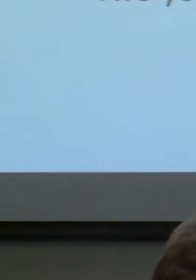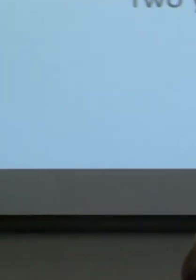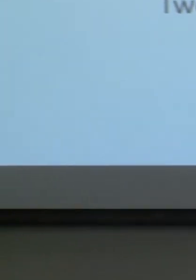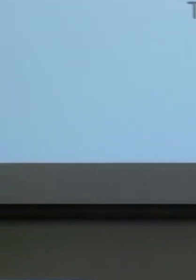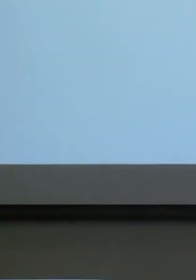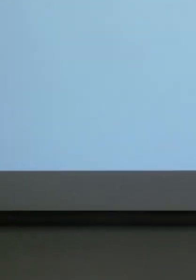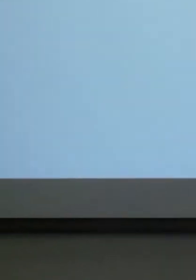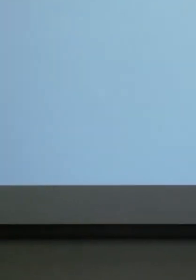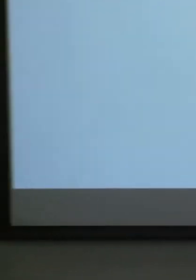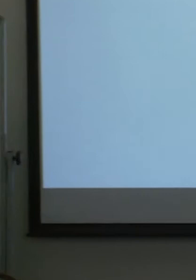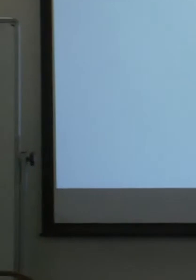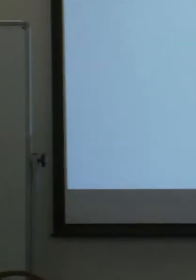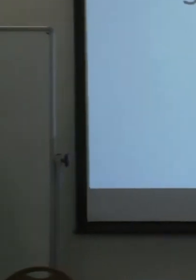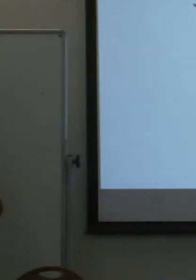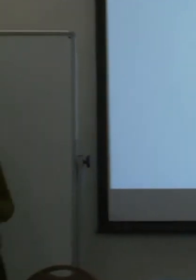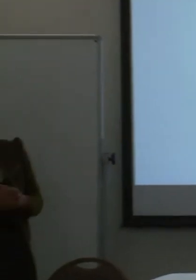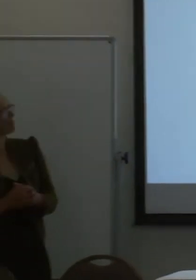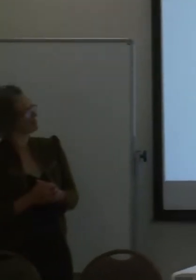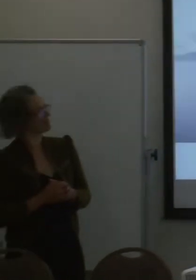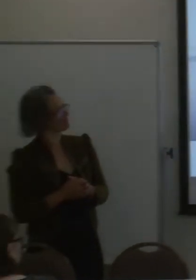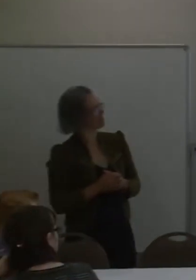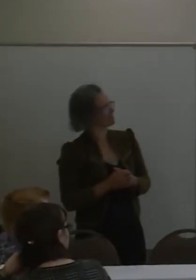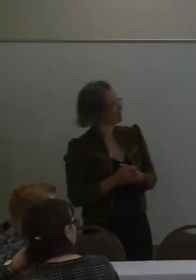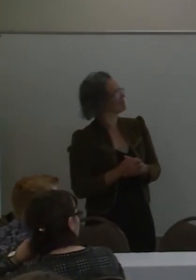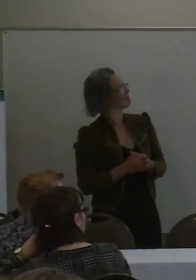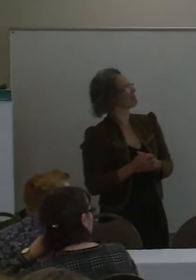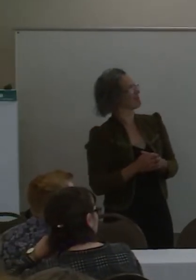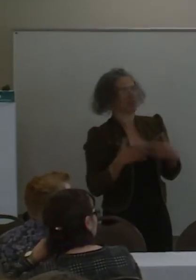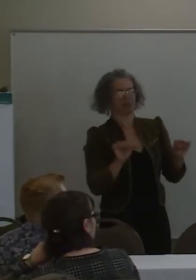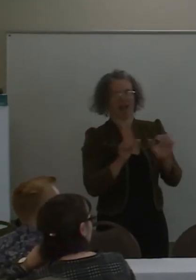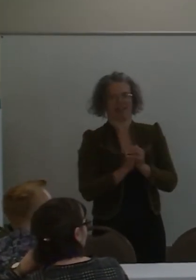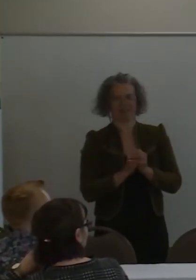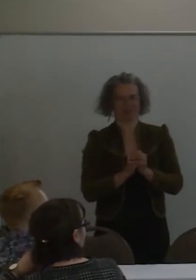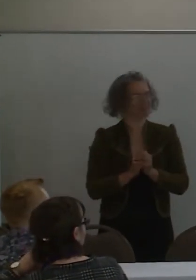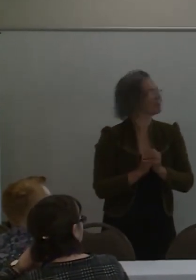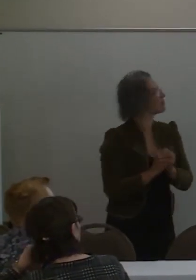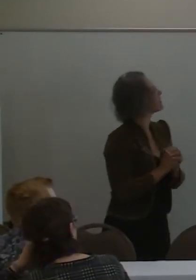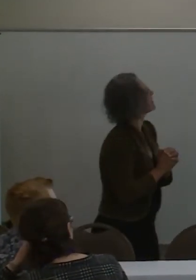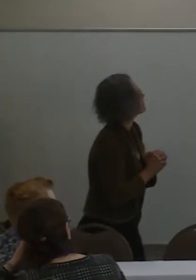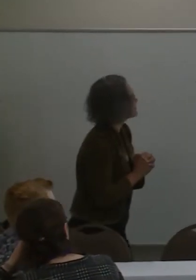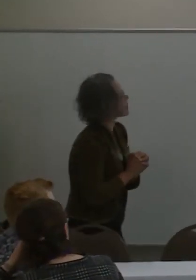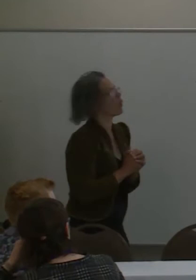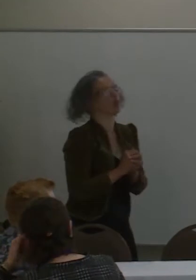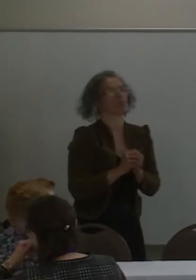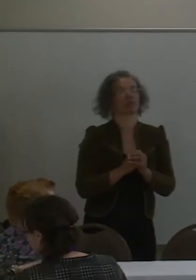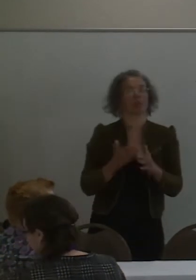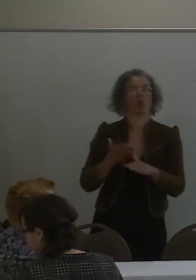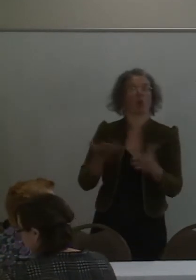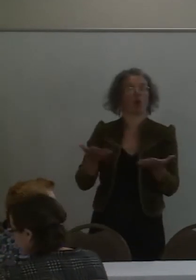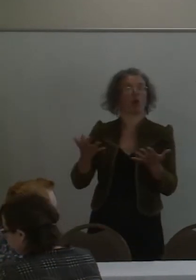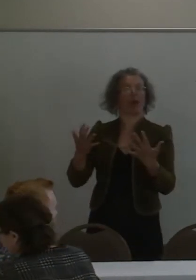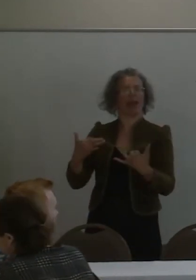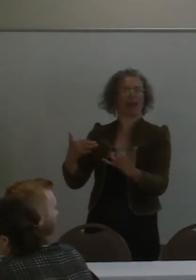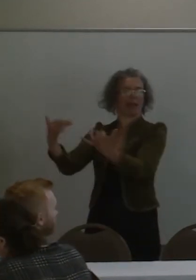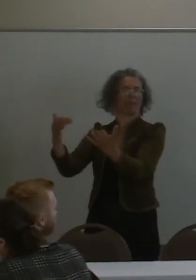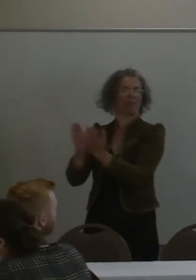No. Or the arrow. Just use the arrow, yeah. There we go. So I work at the public library. These are a couple